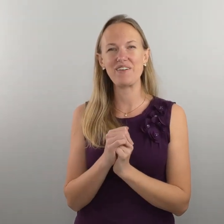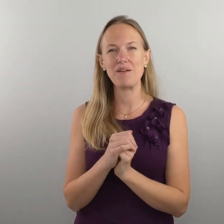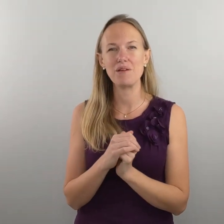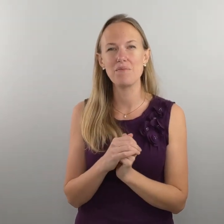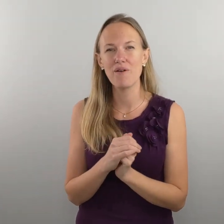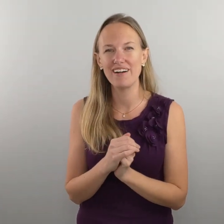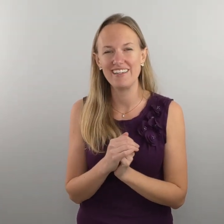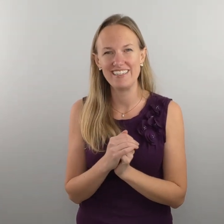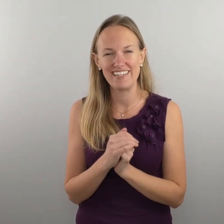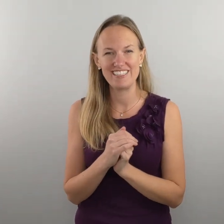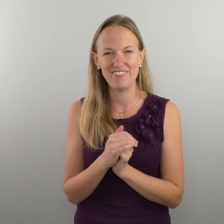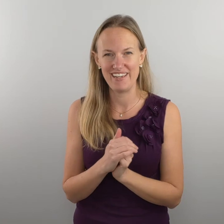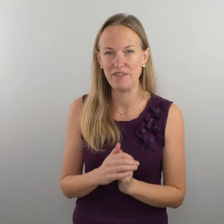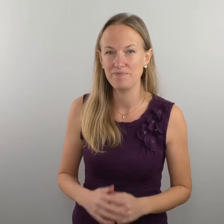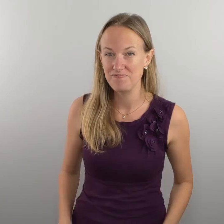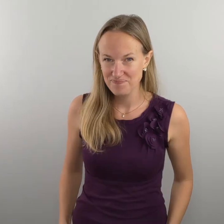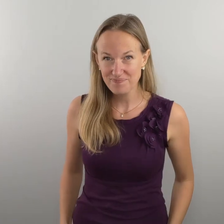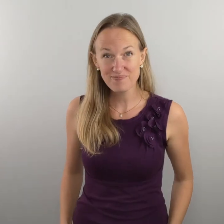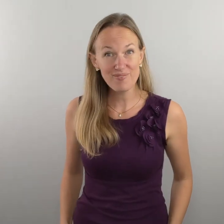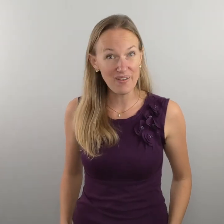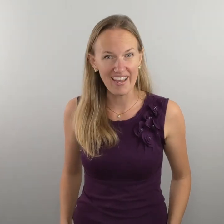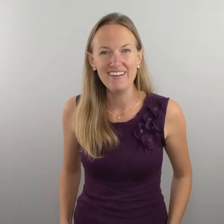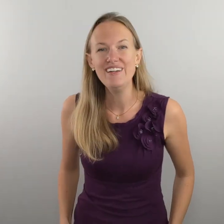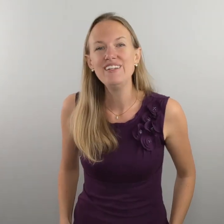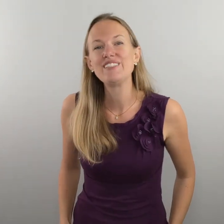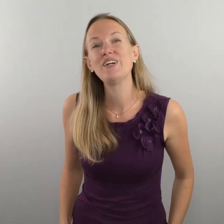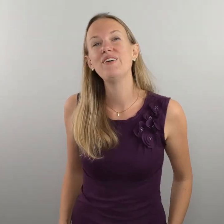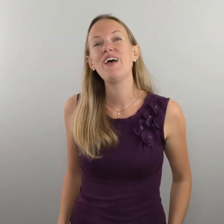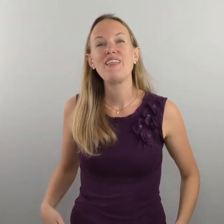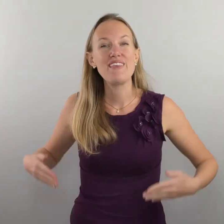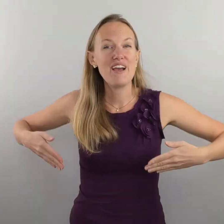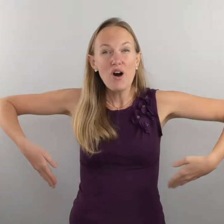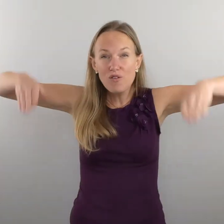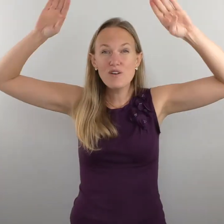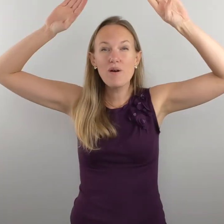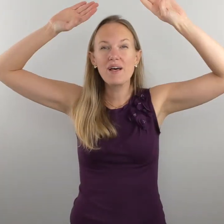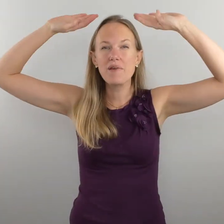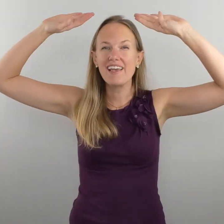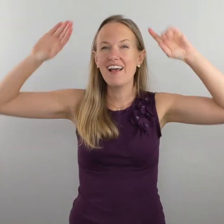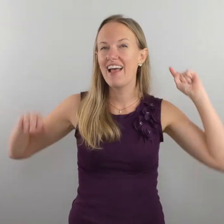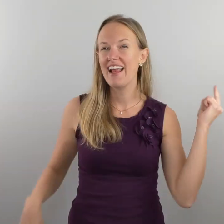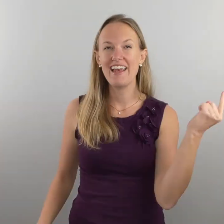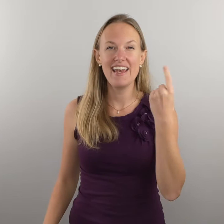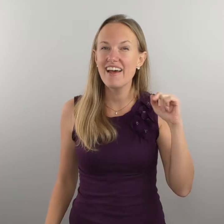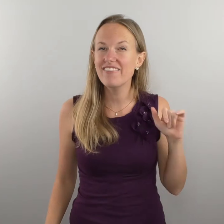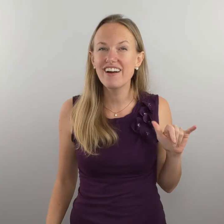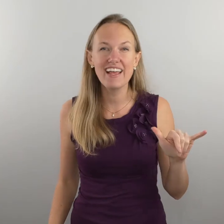cramming more into each video. Okay, so the overwhelming,